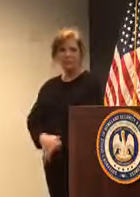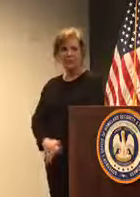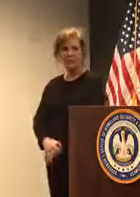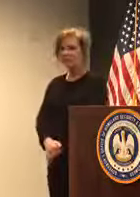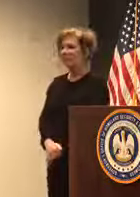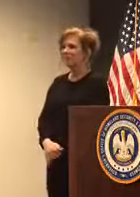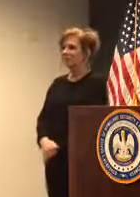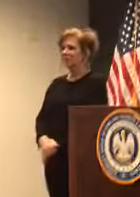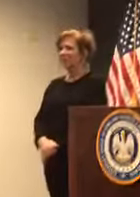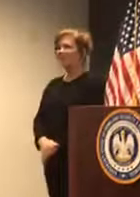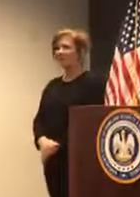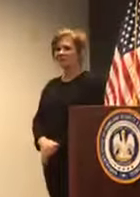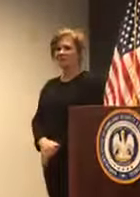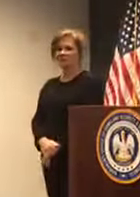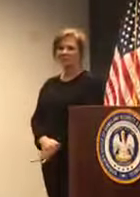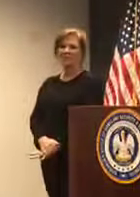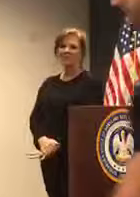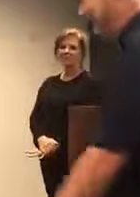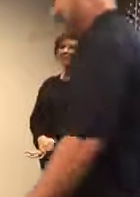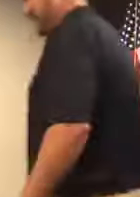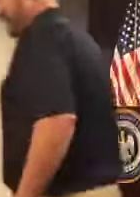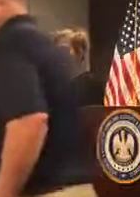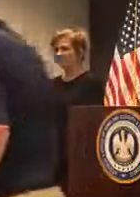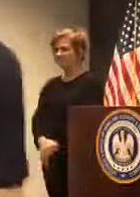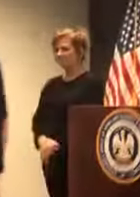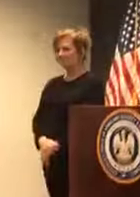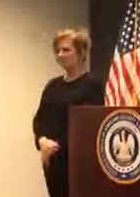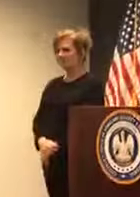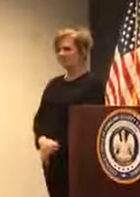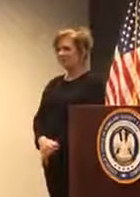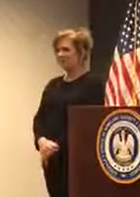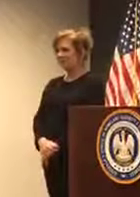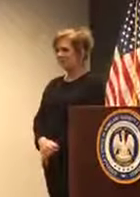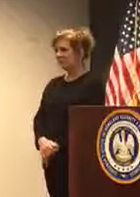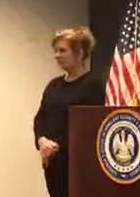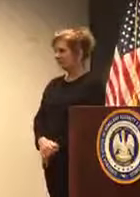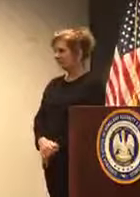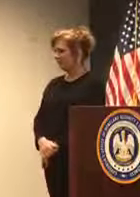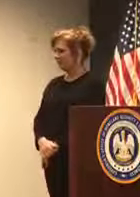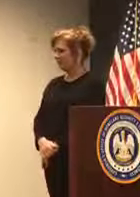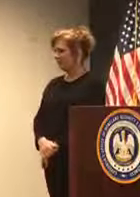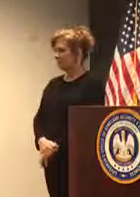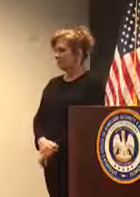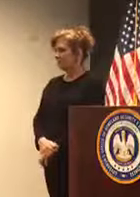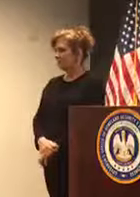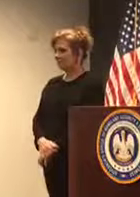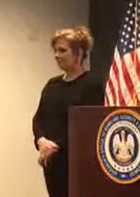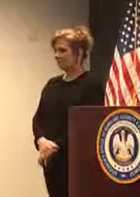Just me. Oh, it's only. Just. Yes. What's up, Chief? Doing good, how are you?